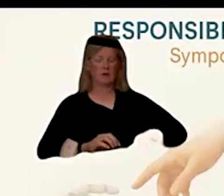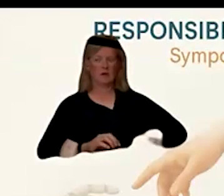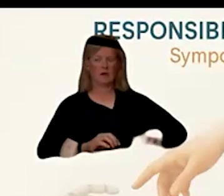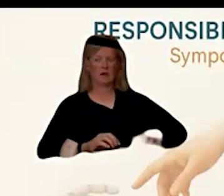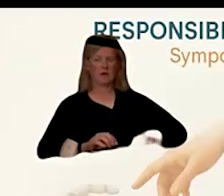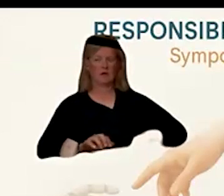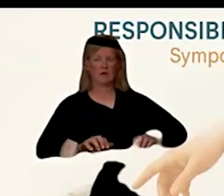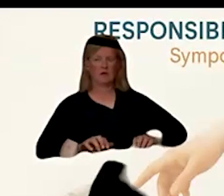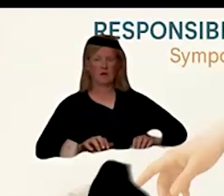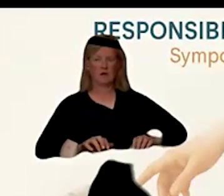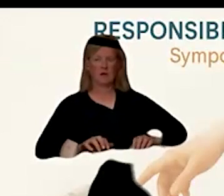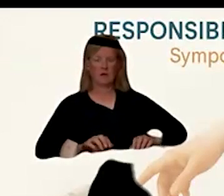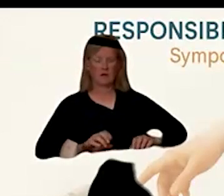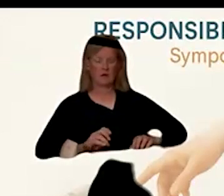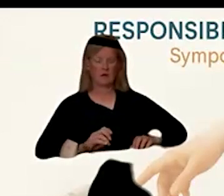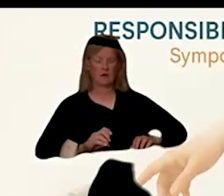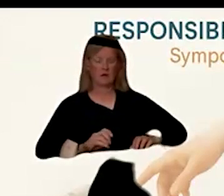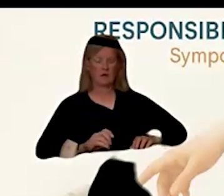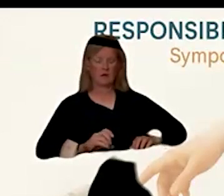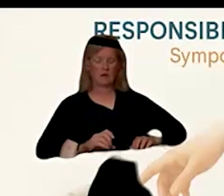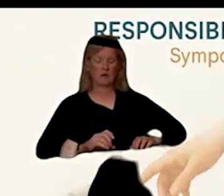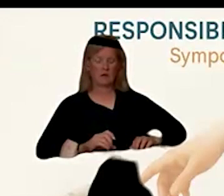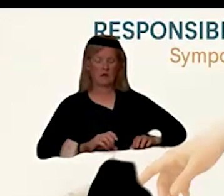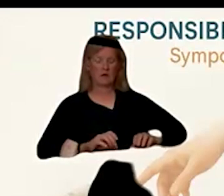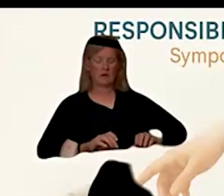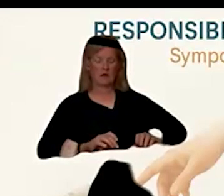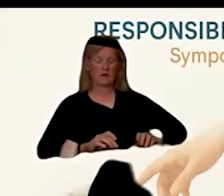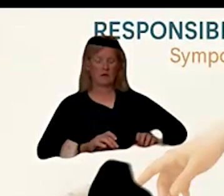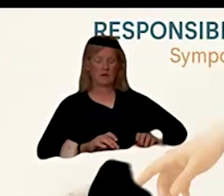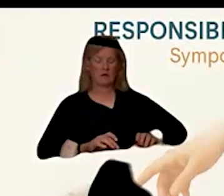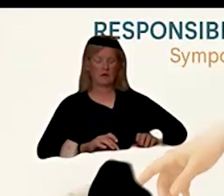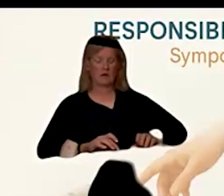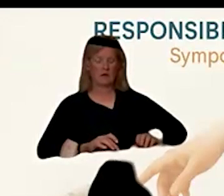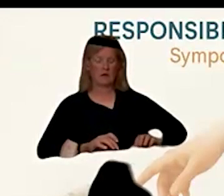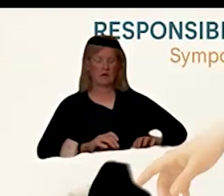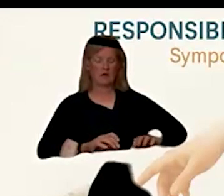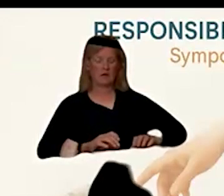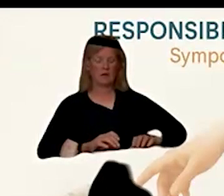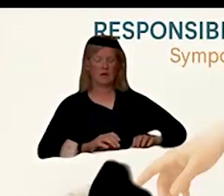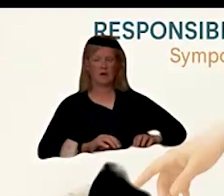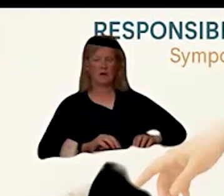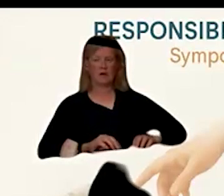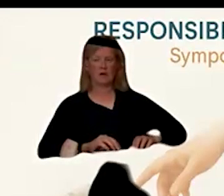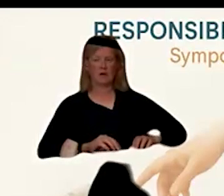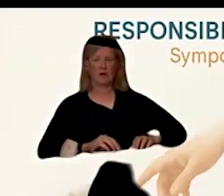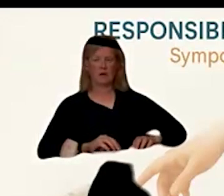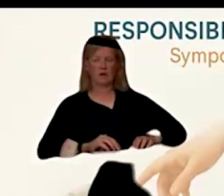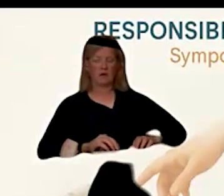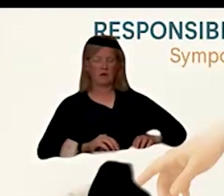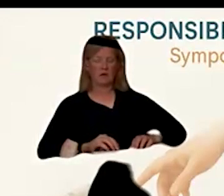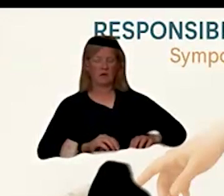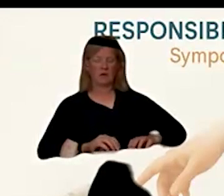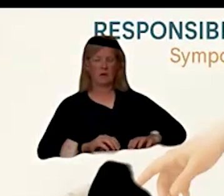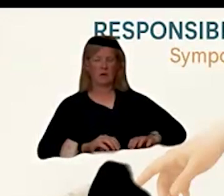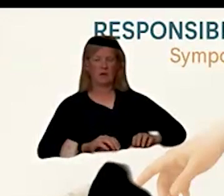you've been working on it. And I think this is a very important issue to explore. Basically, the key issue, and I know we've been